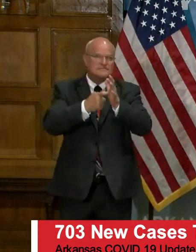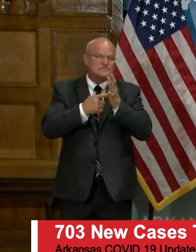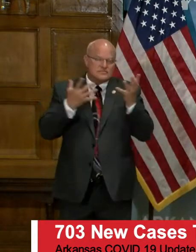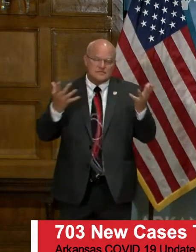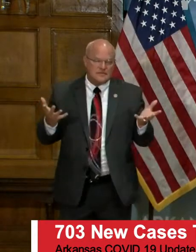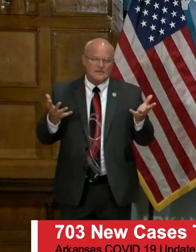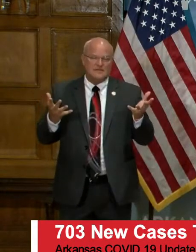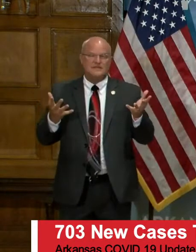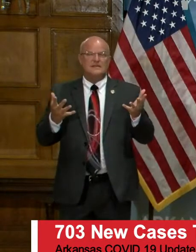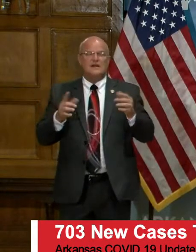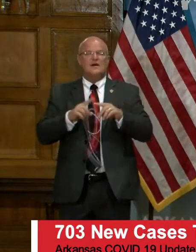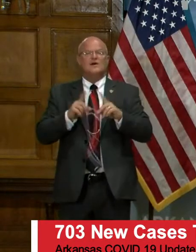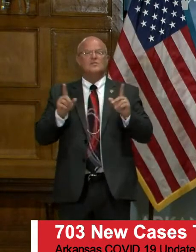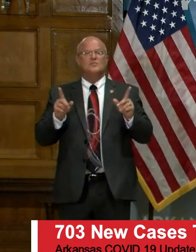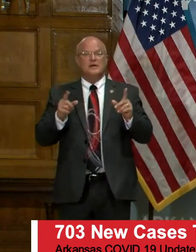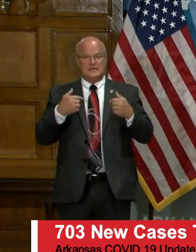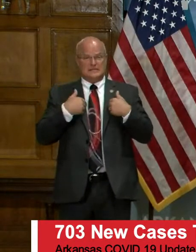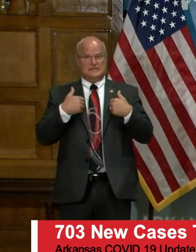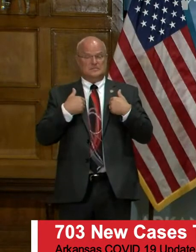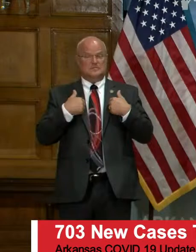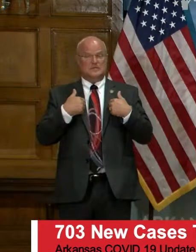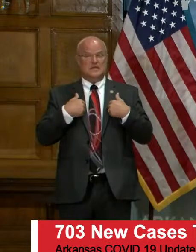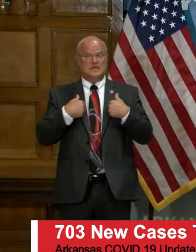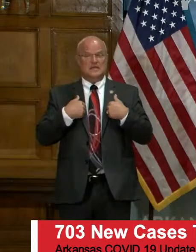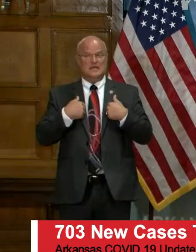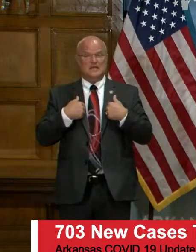face covering. But to me,